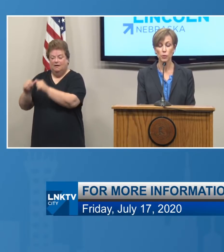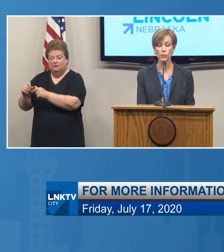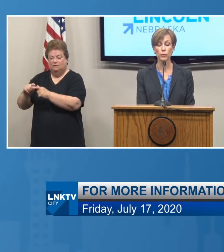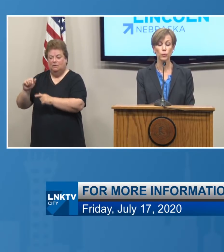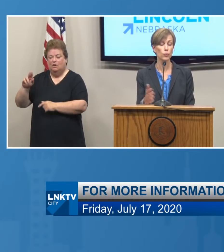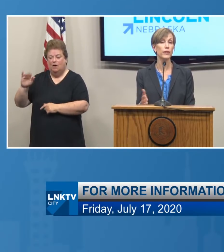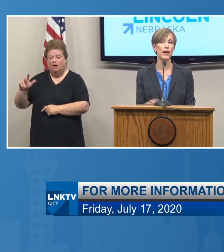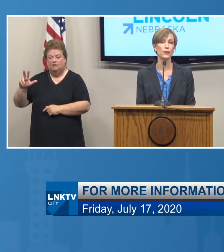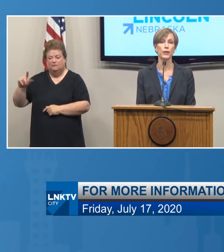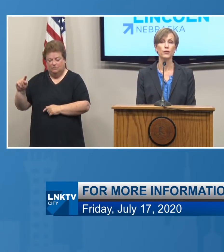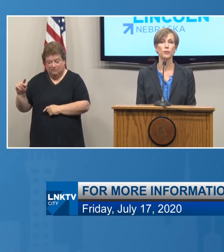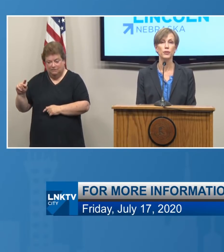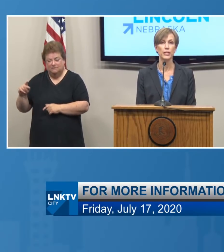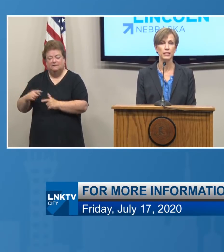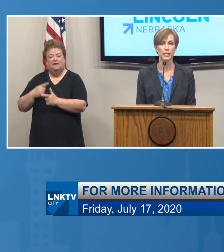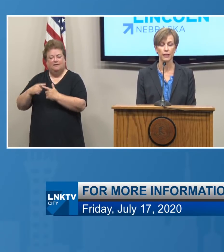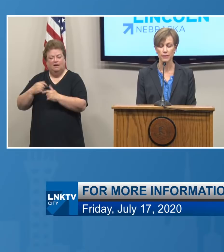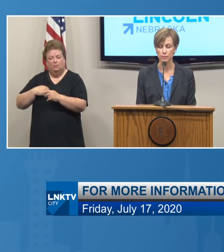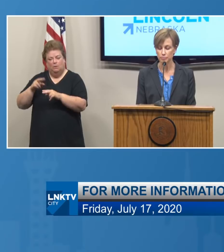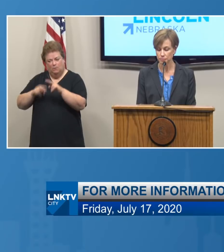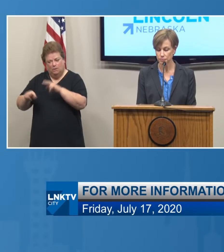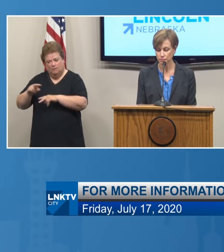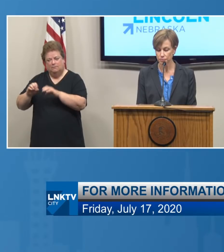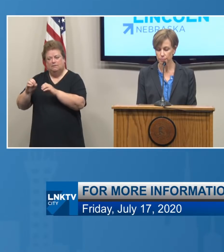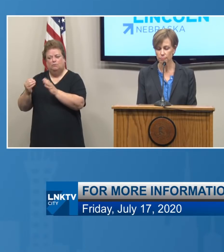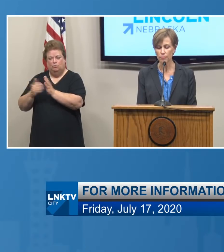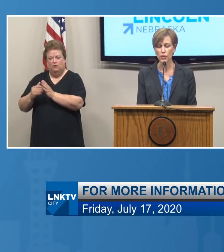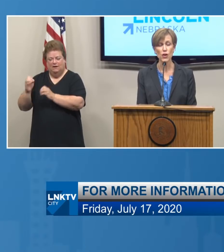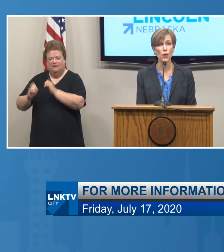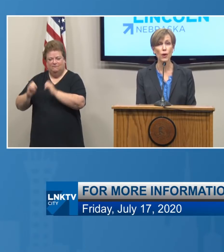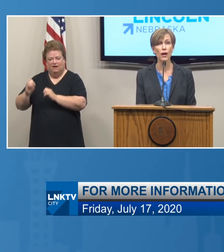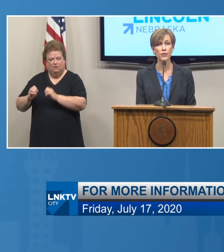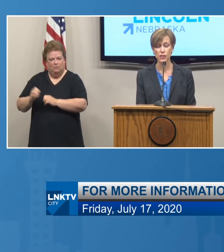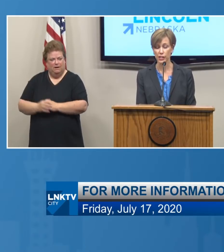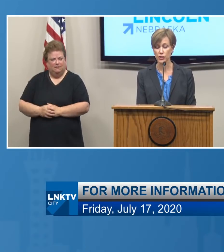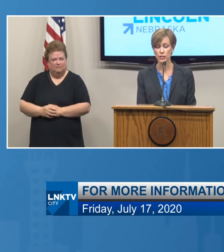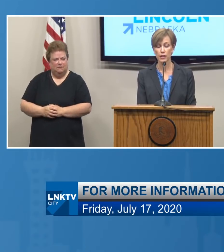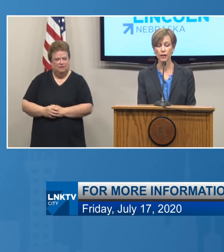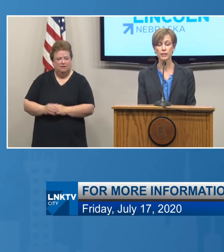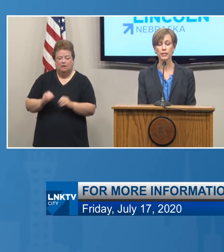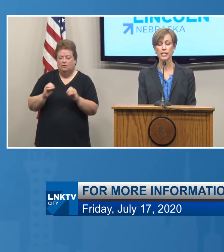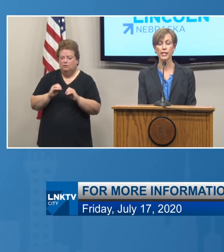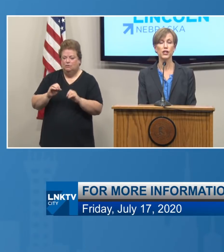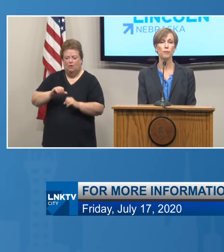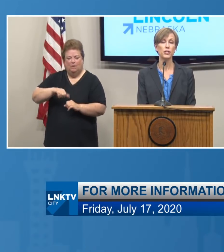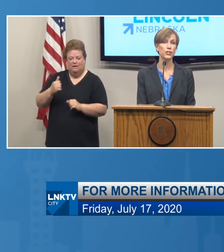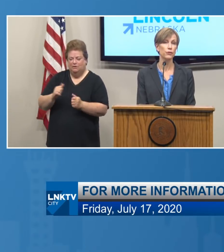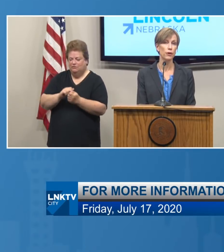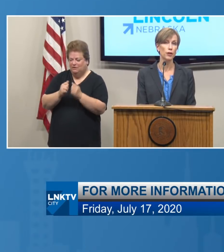at which point we'll reevaluate our community's status. No other changes